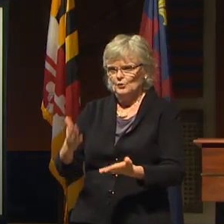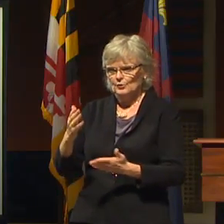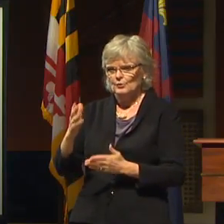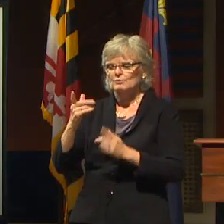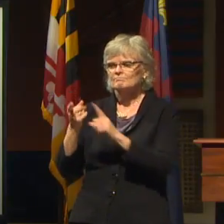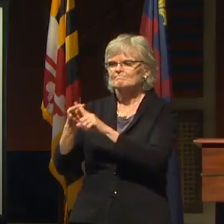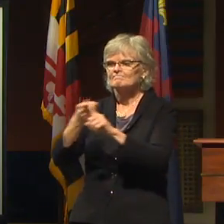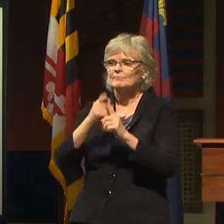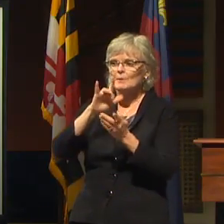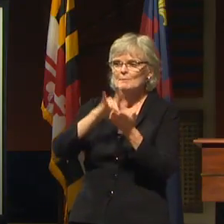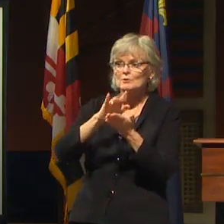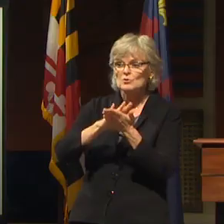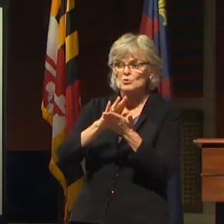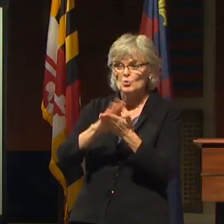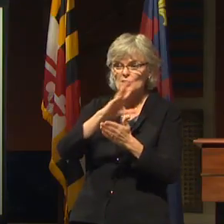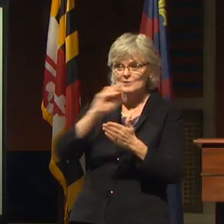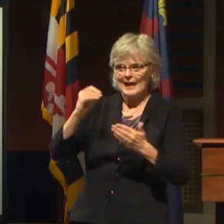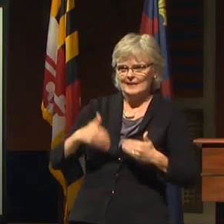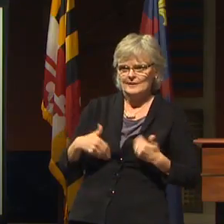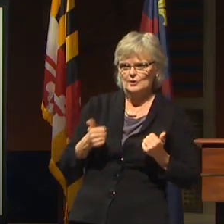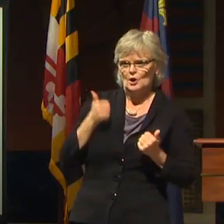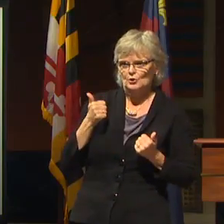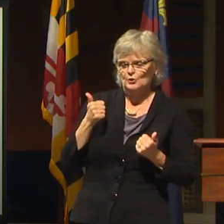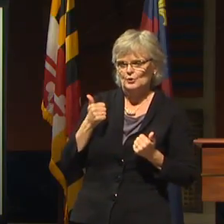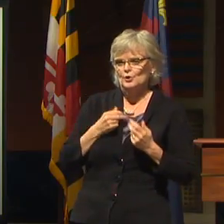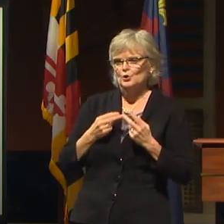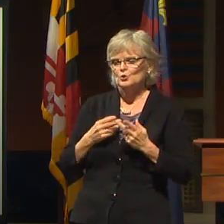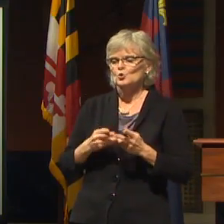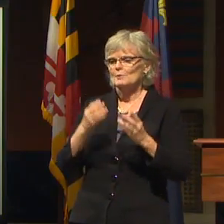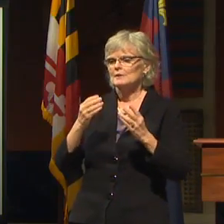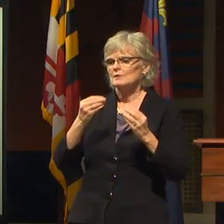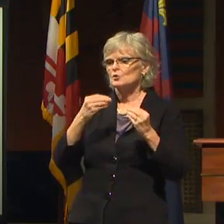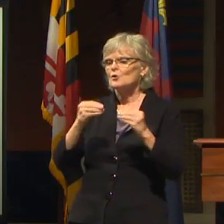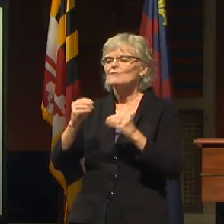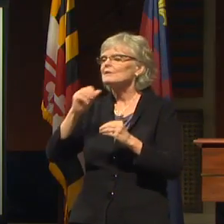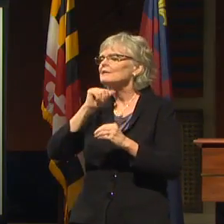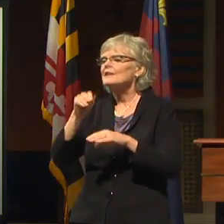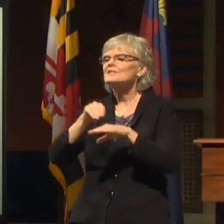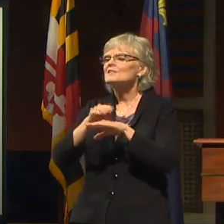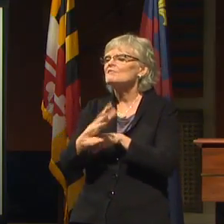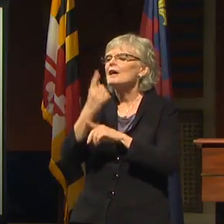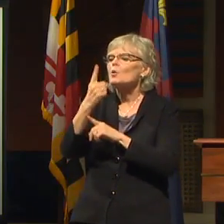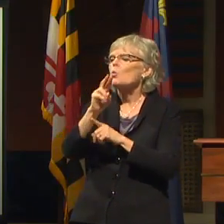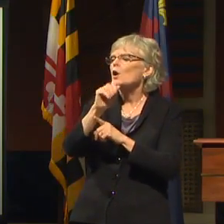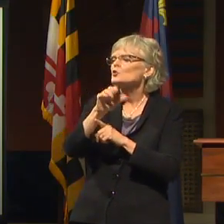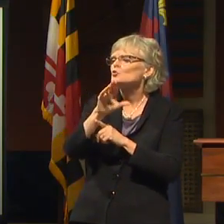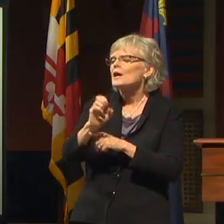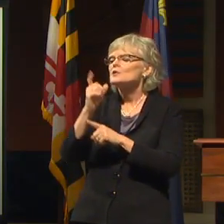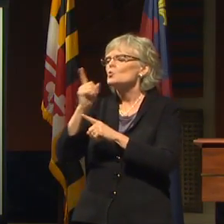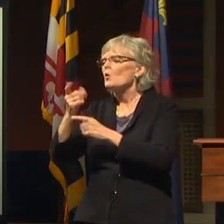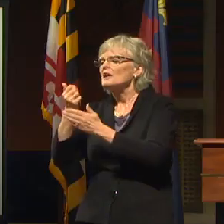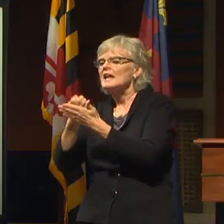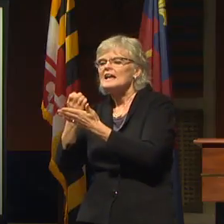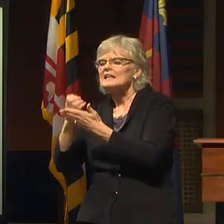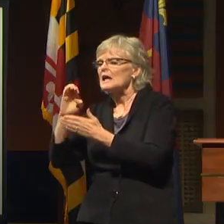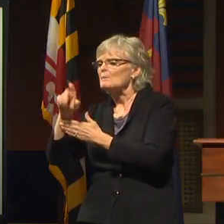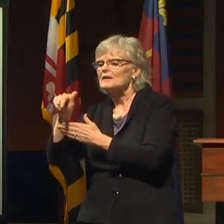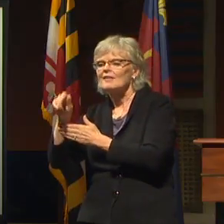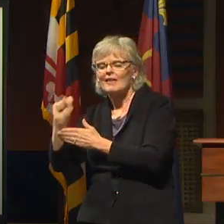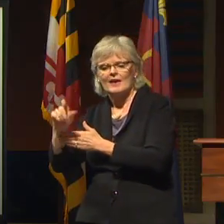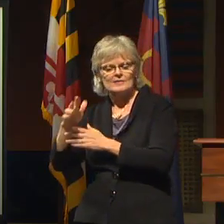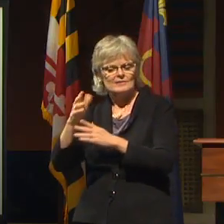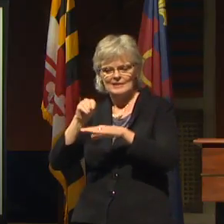middle schools, if not before. Human trafficking does not affect one race, ethnic origin, economic class. It's a crime